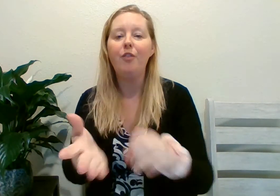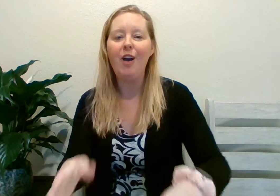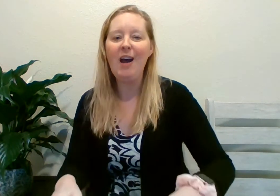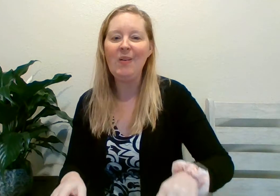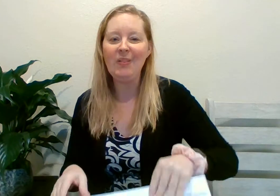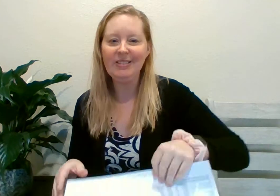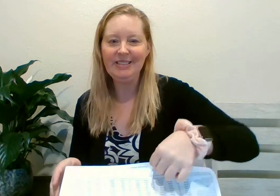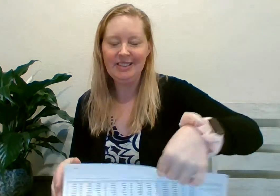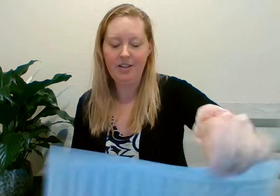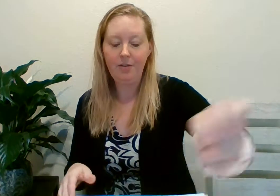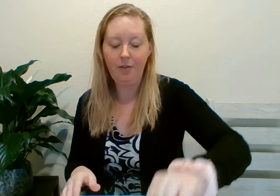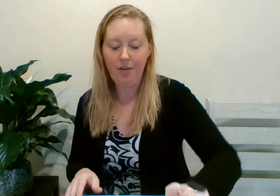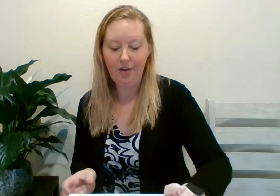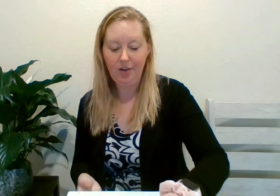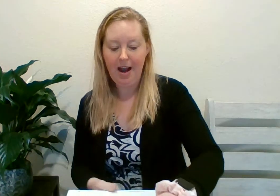Brown. Brown. Brown.